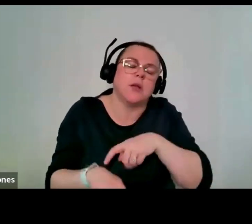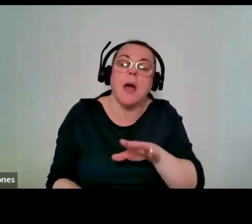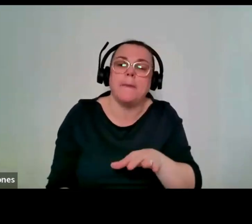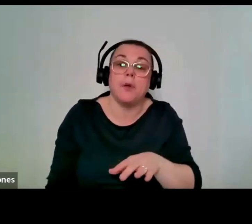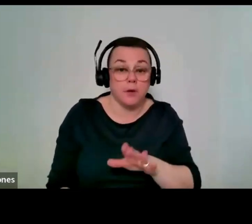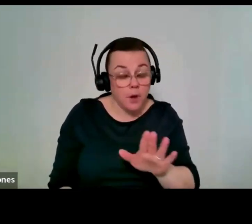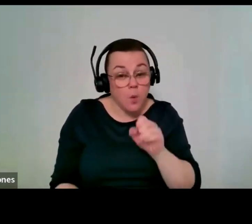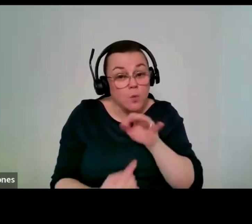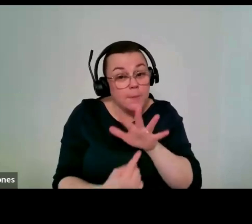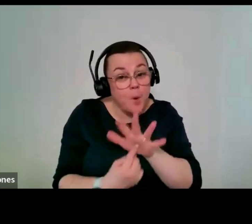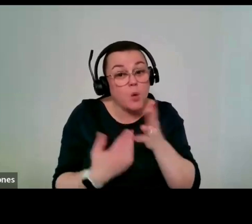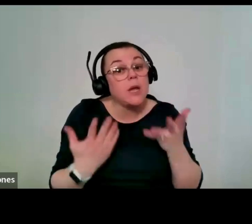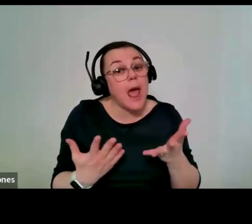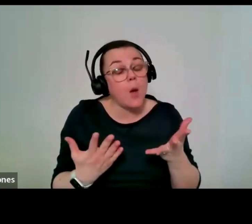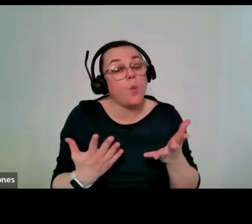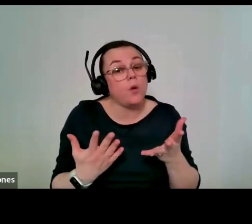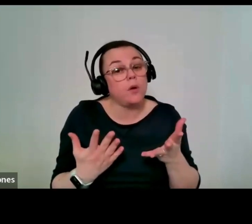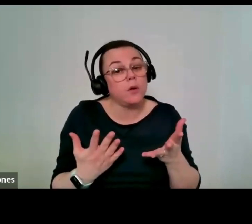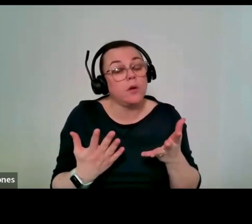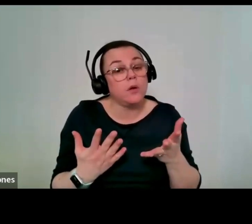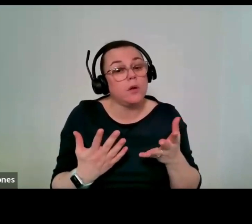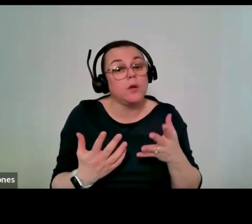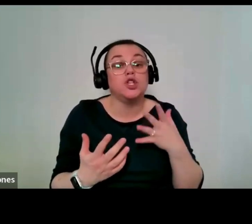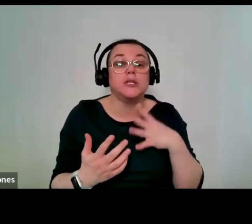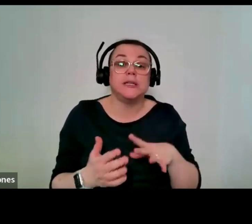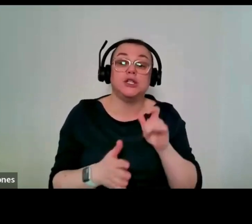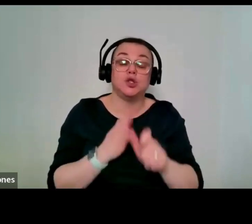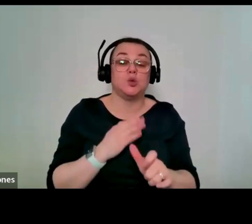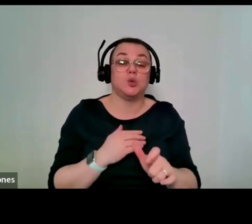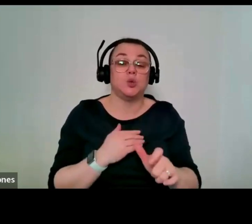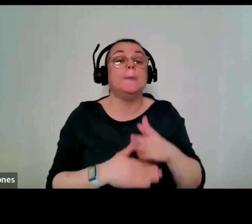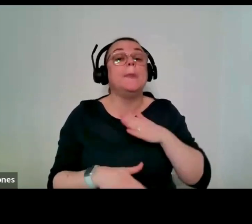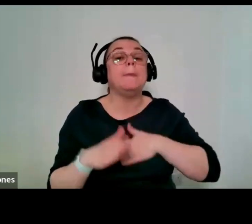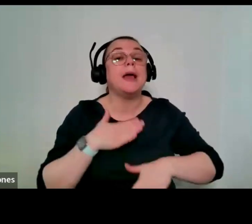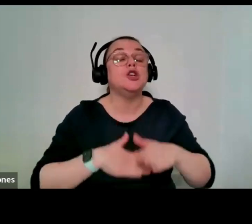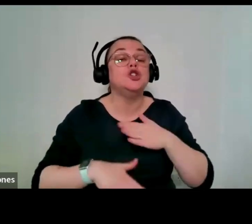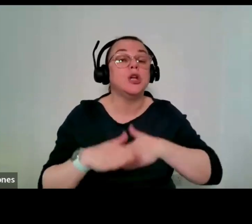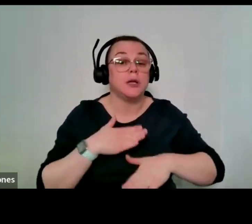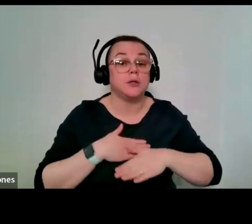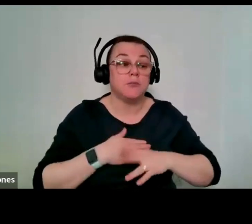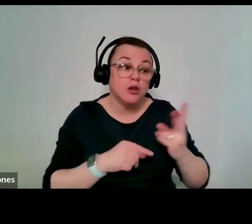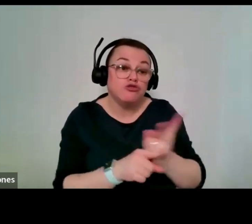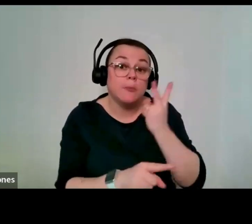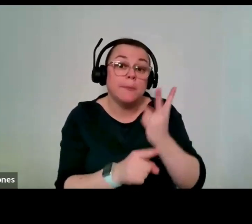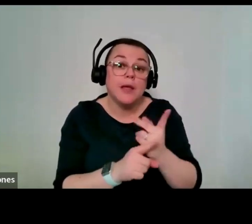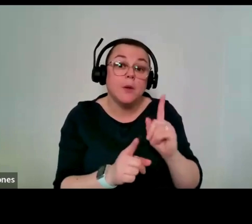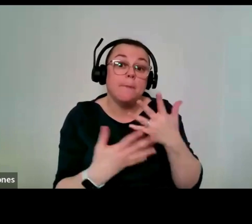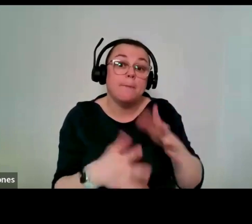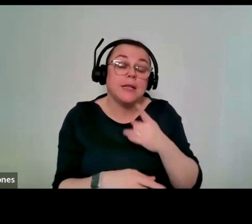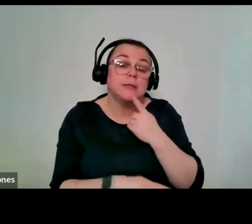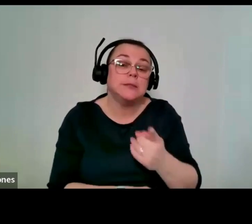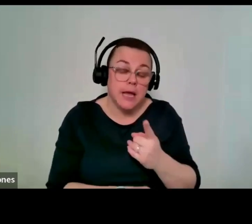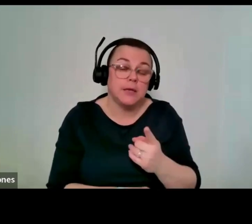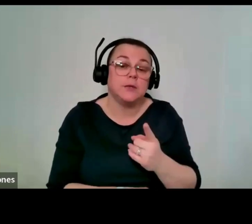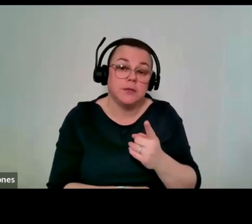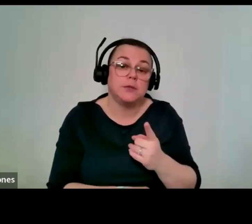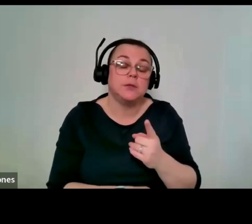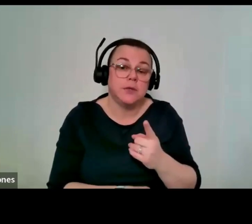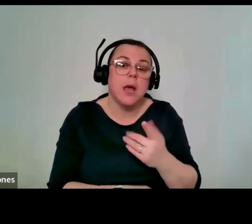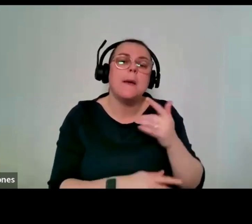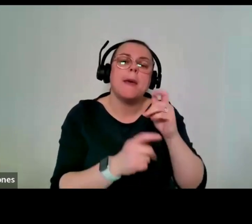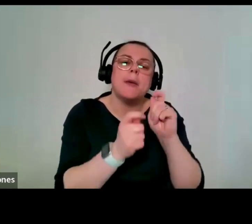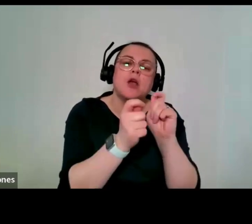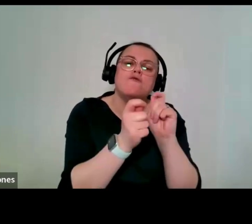does matter. All you need to do is just be patient, just repeat what you've said, maybe rephrase